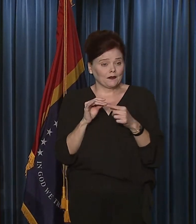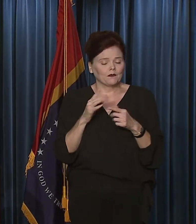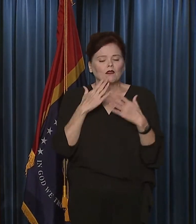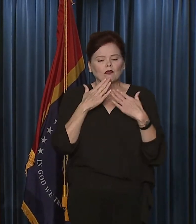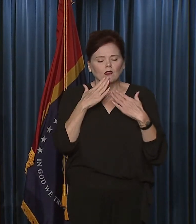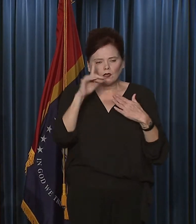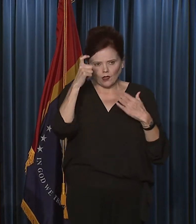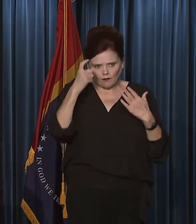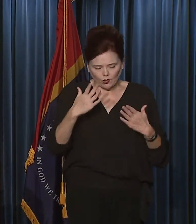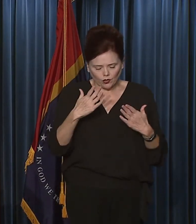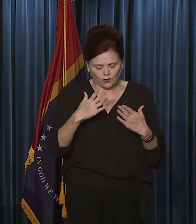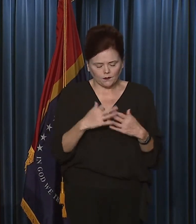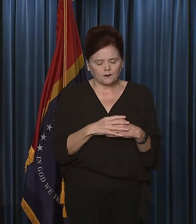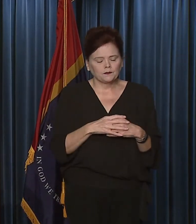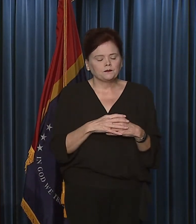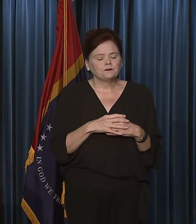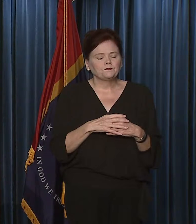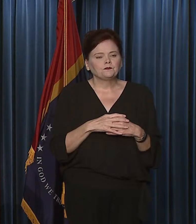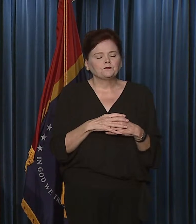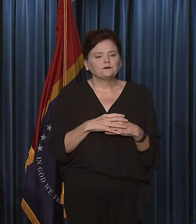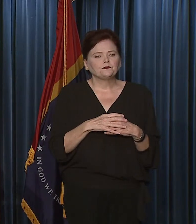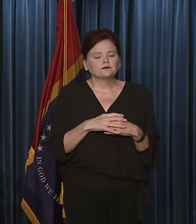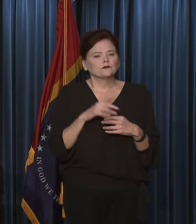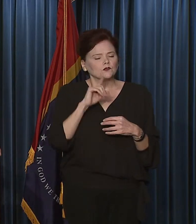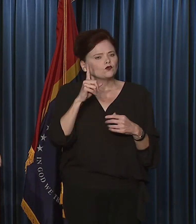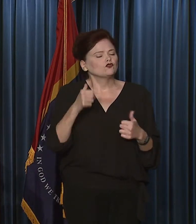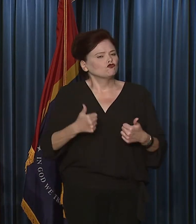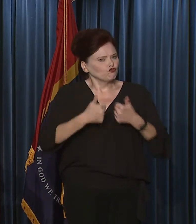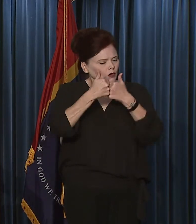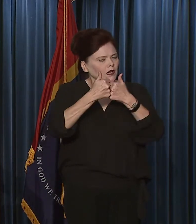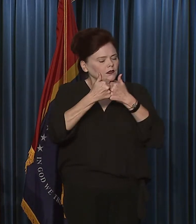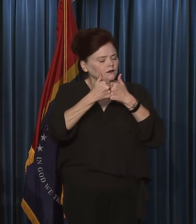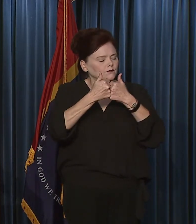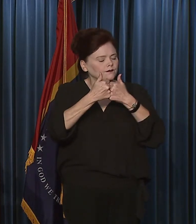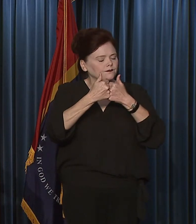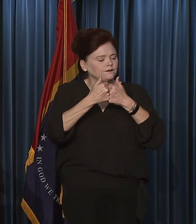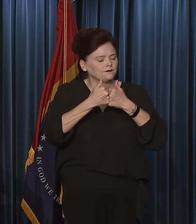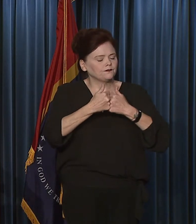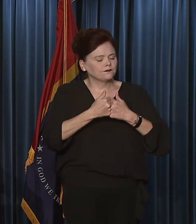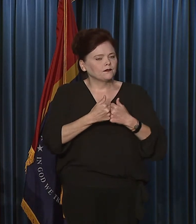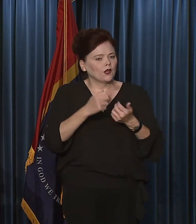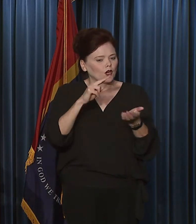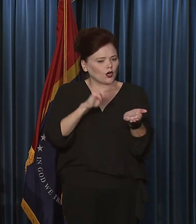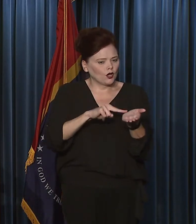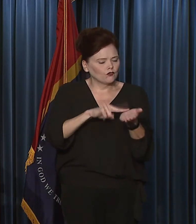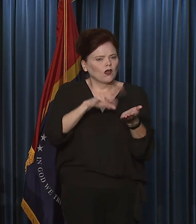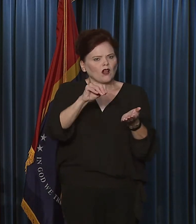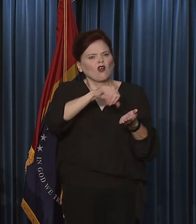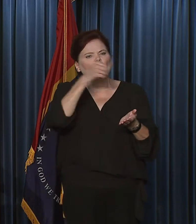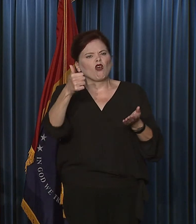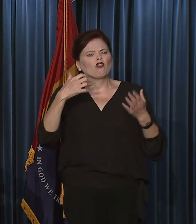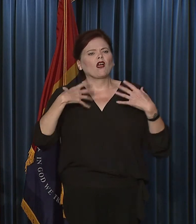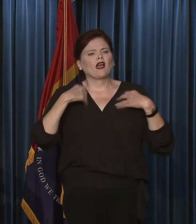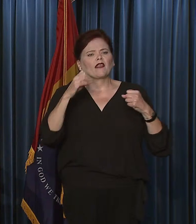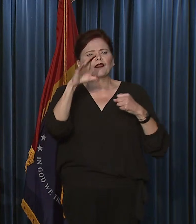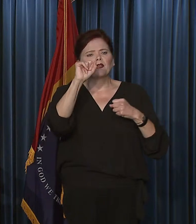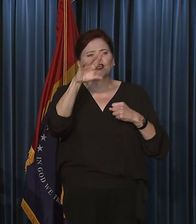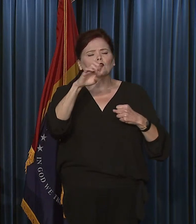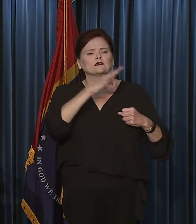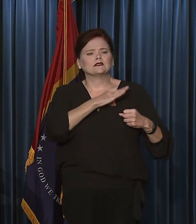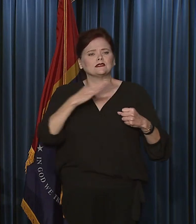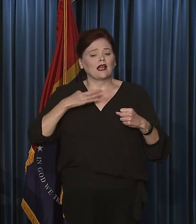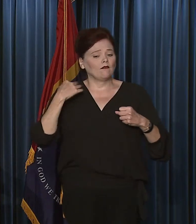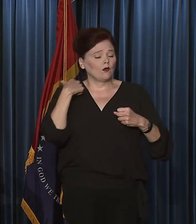No, thank you, Governor. And this is a challenge. It's nurses and it's other healthcare staff that